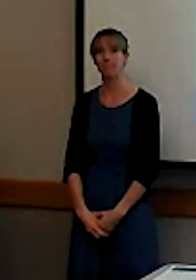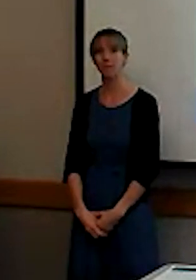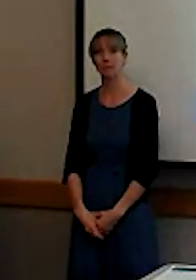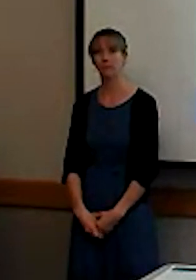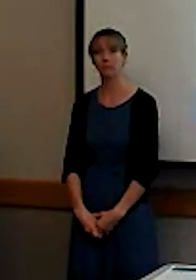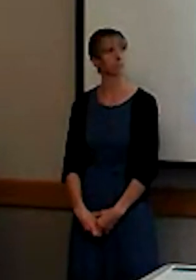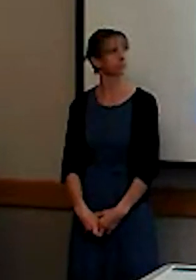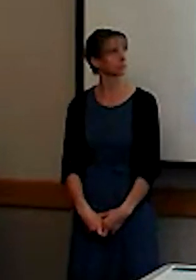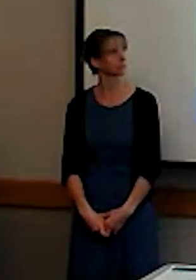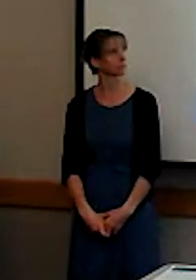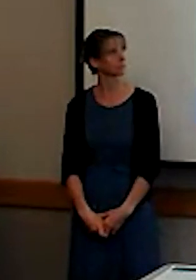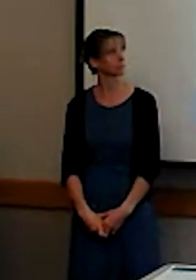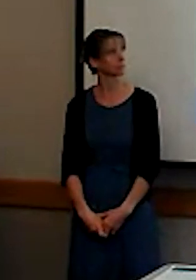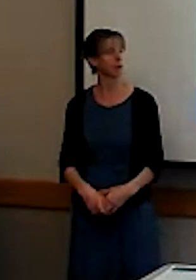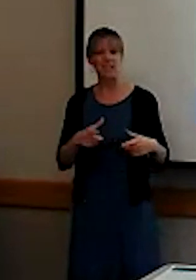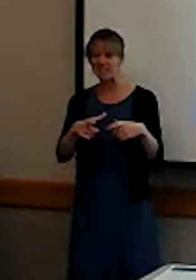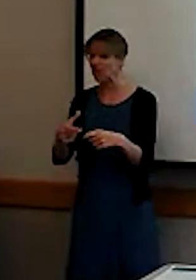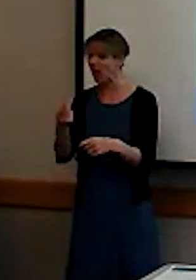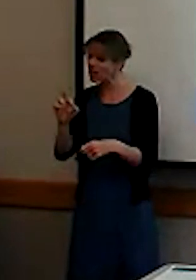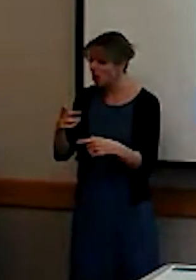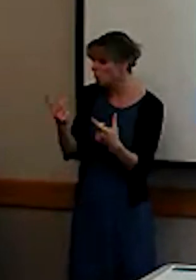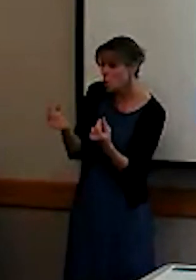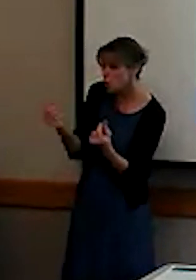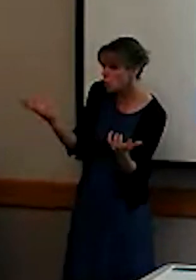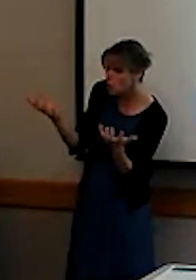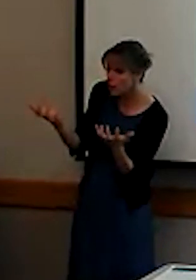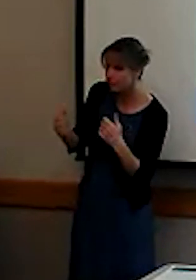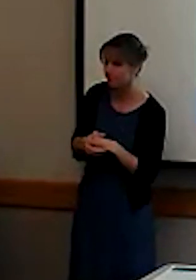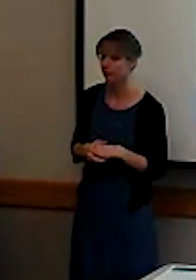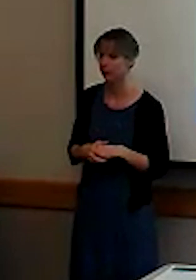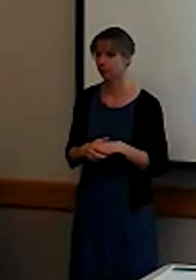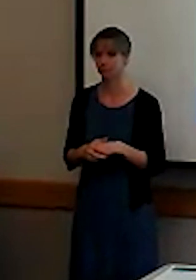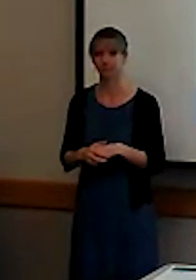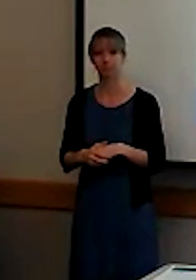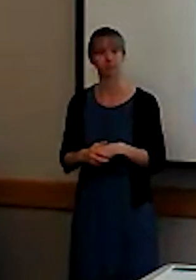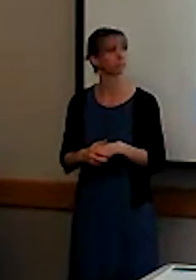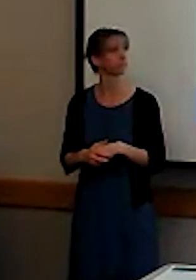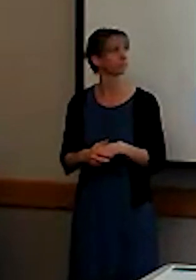So, Dishes, Hunter, what are you doing over there?